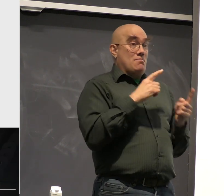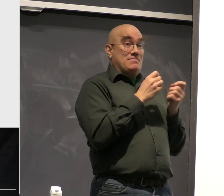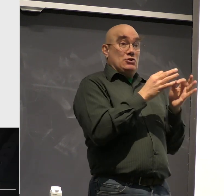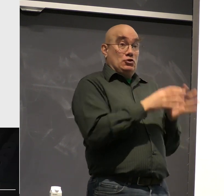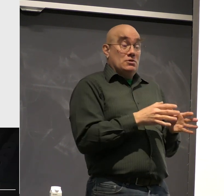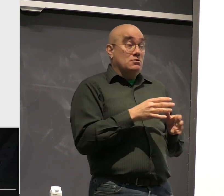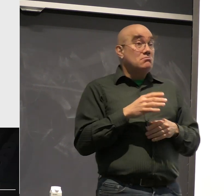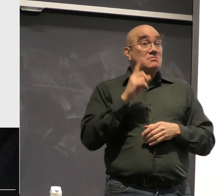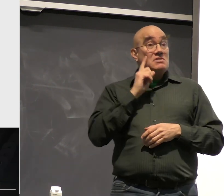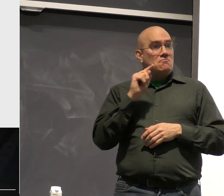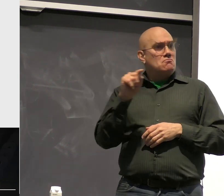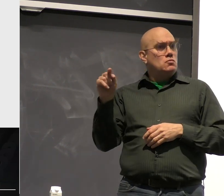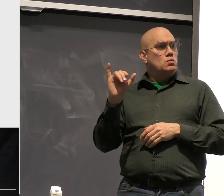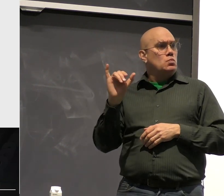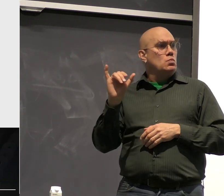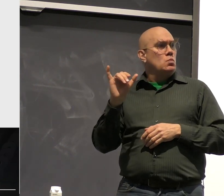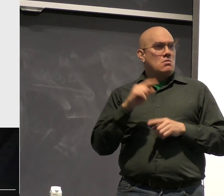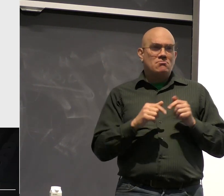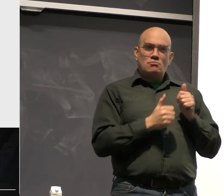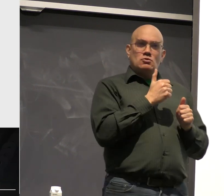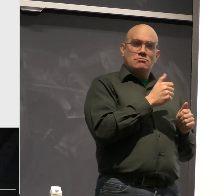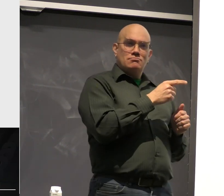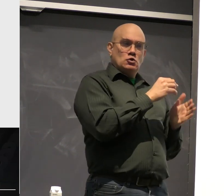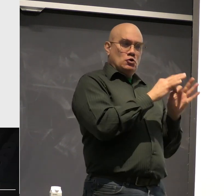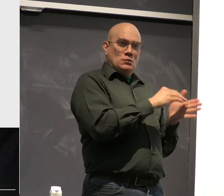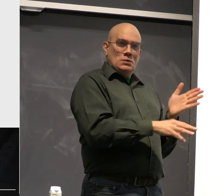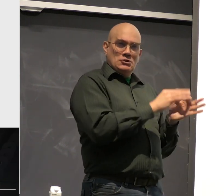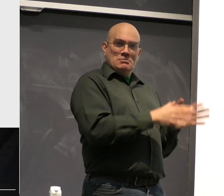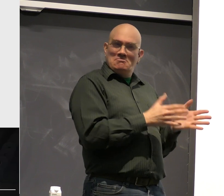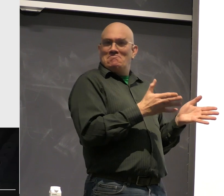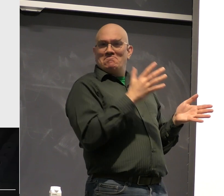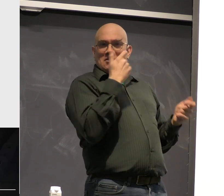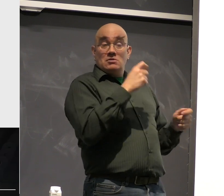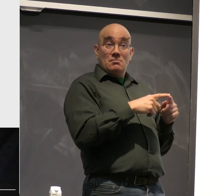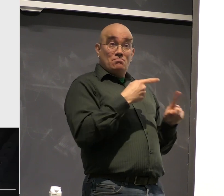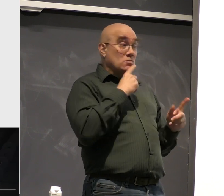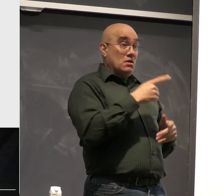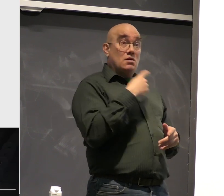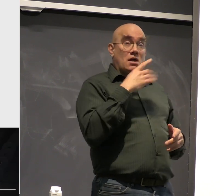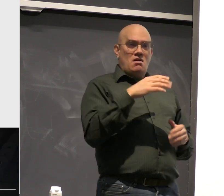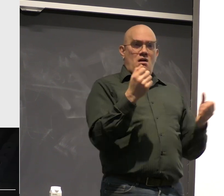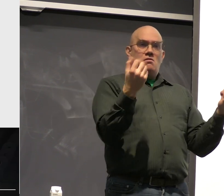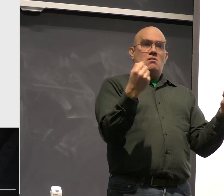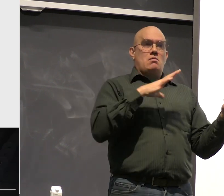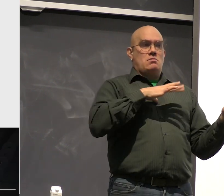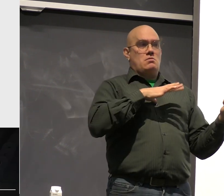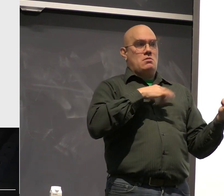are disclosing and sharing from interpreters and also deaf people as well. So very interesting to see interpreters and interpreting students sharing